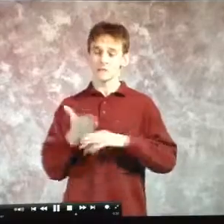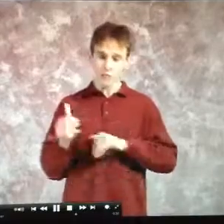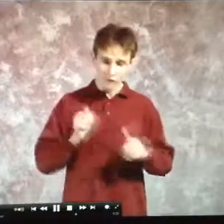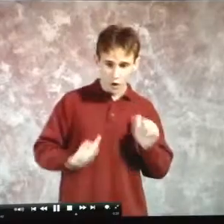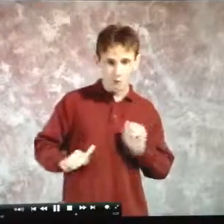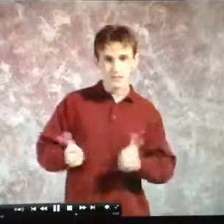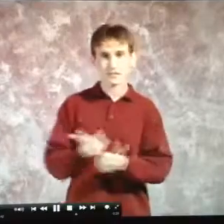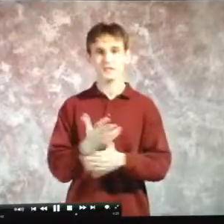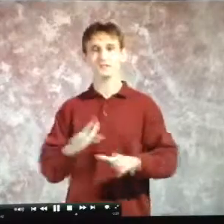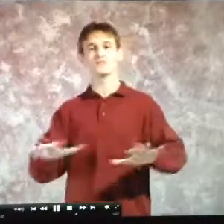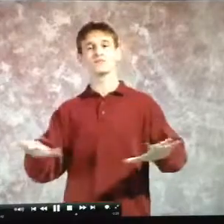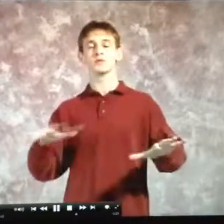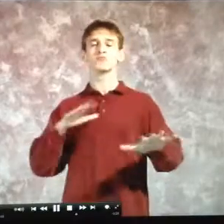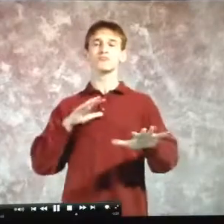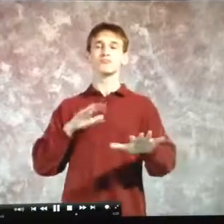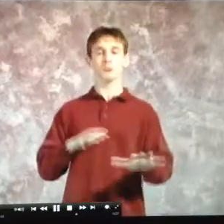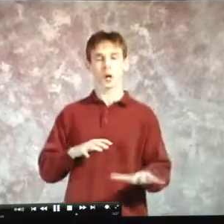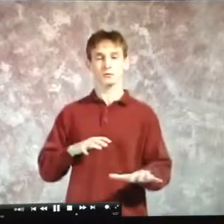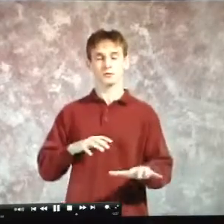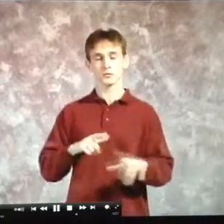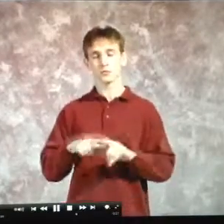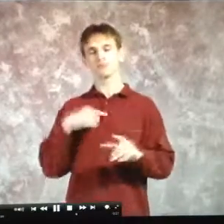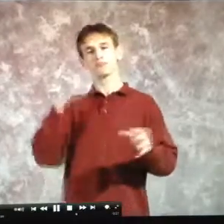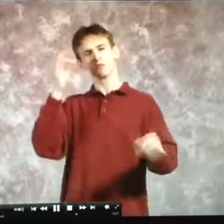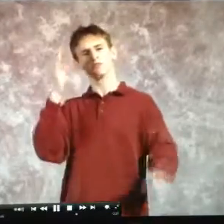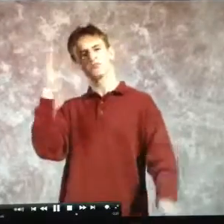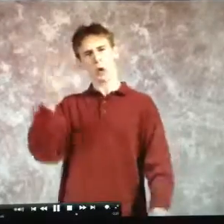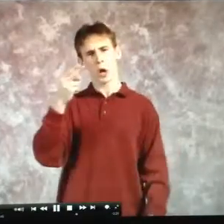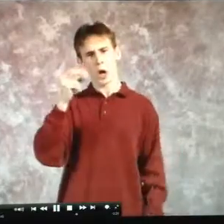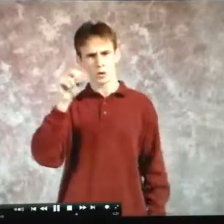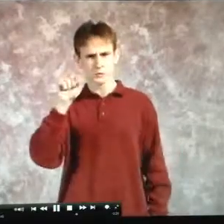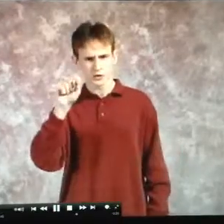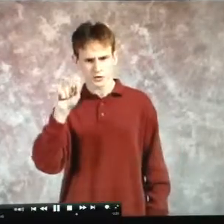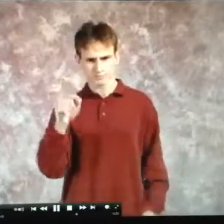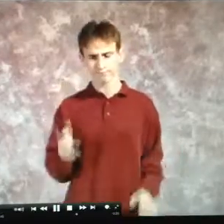to see. After our performance, everybody was kind of settled down. We decided to go